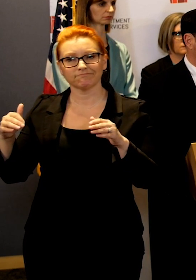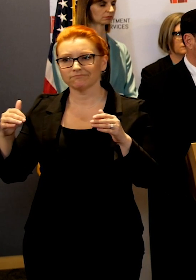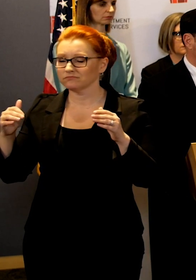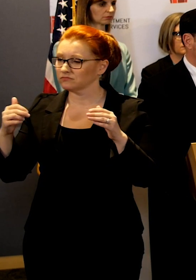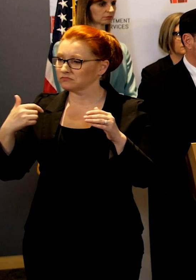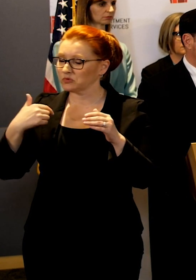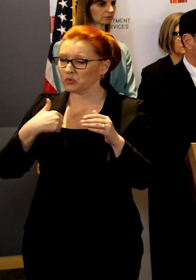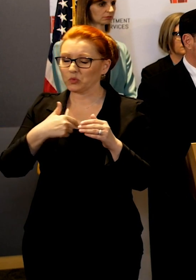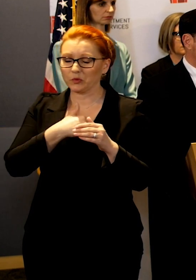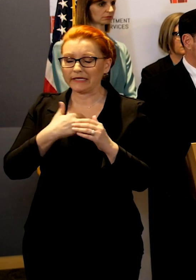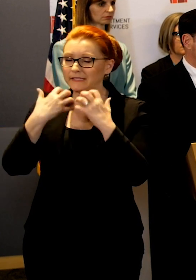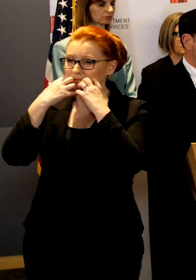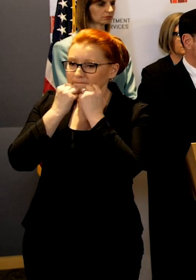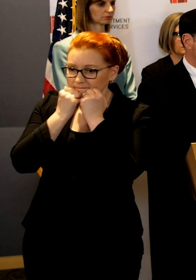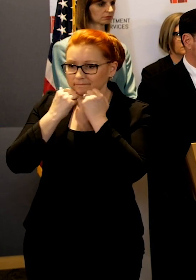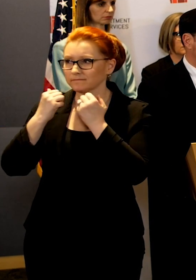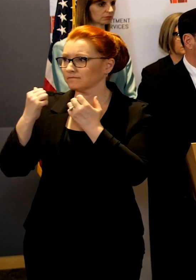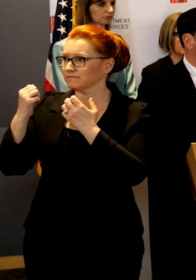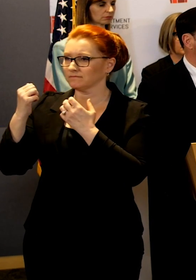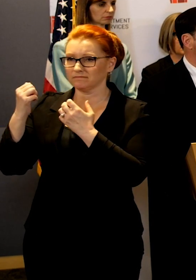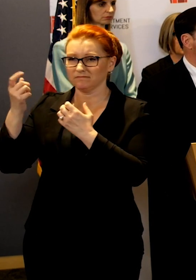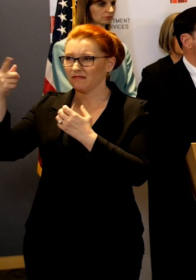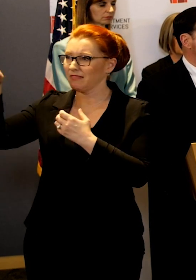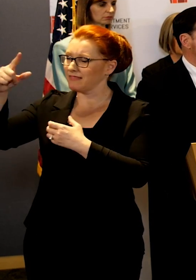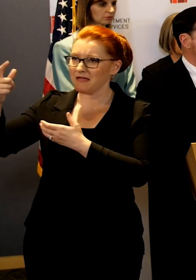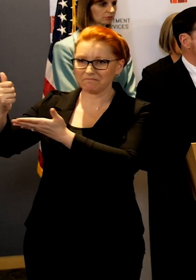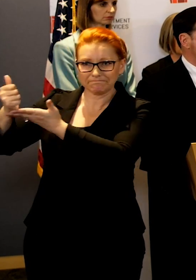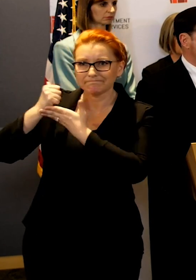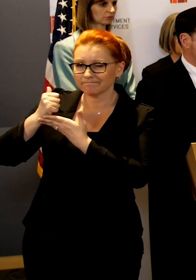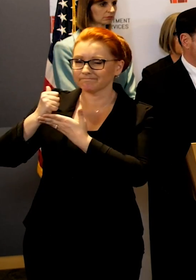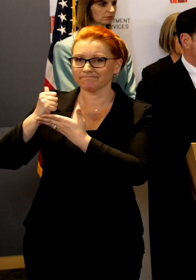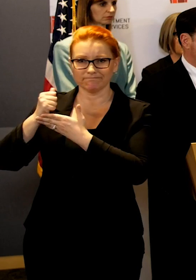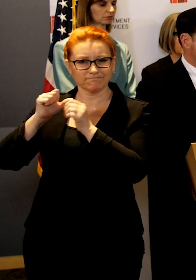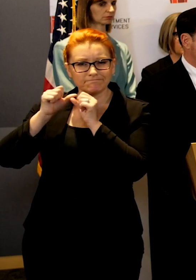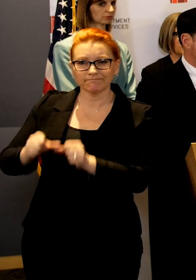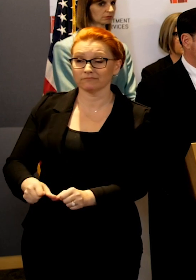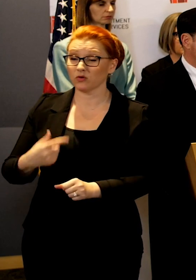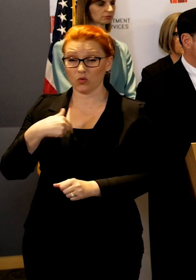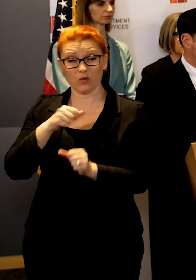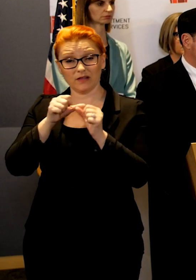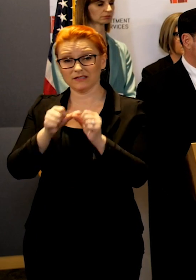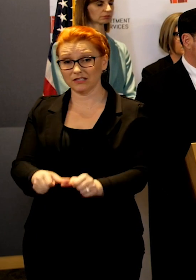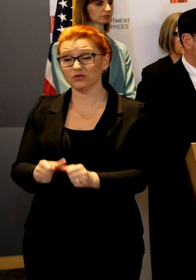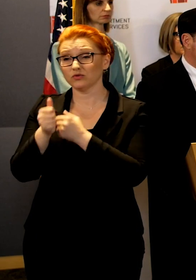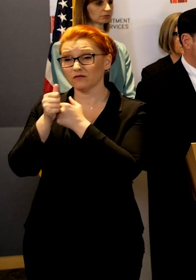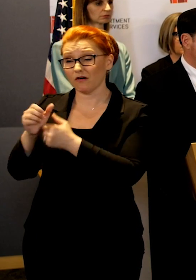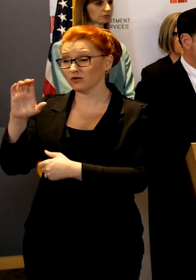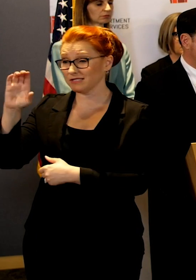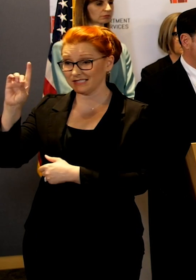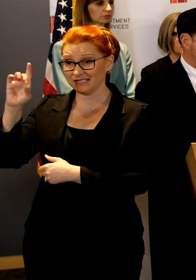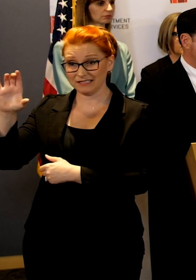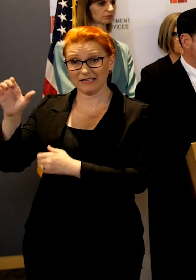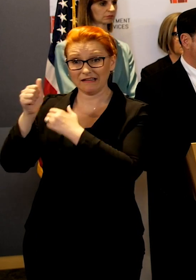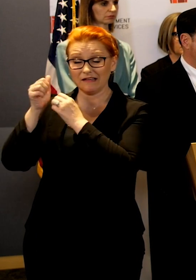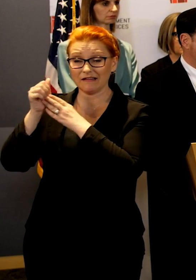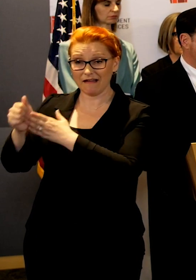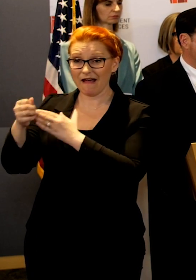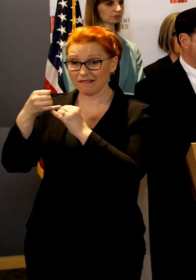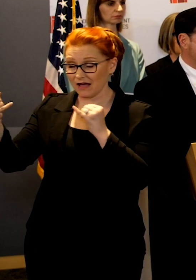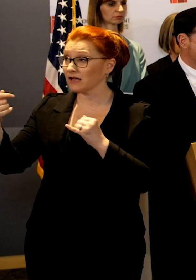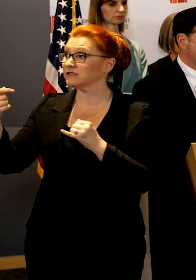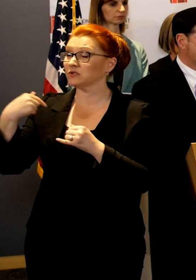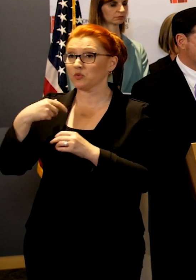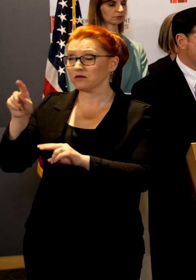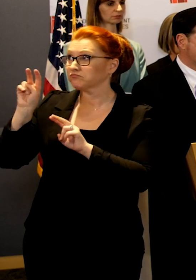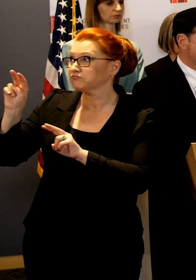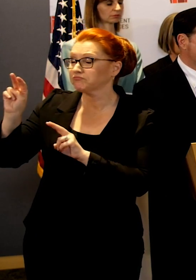significance to the Banner Health system. We look forward to continuing to follow the CDC guidelines, update them frequently,